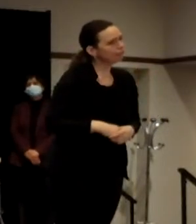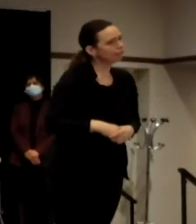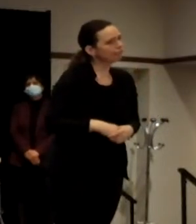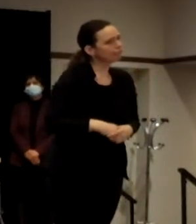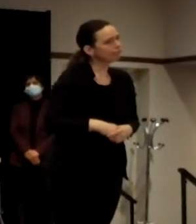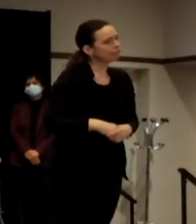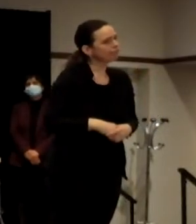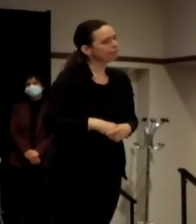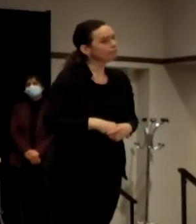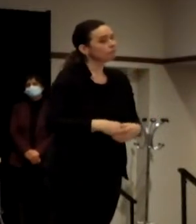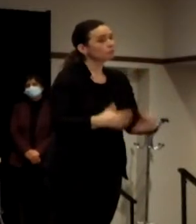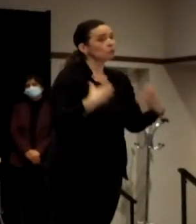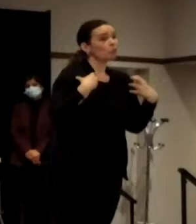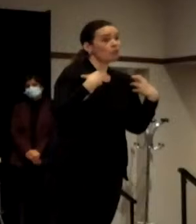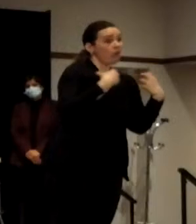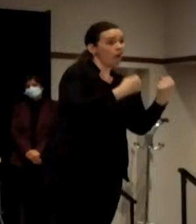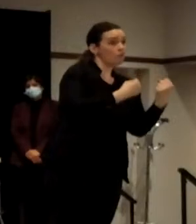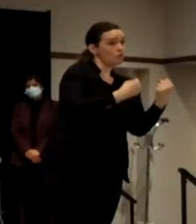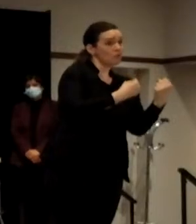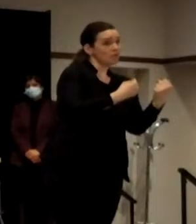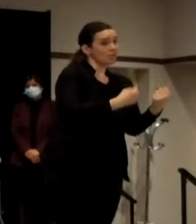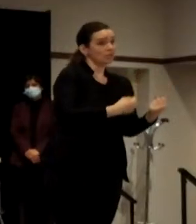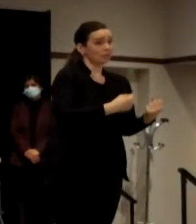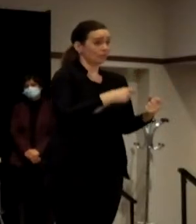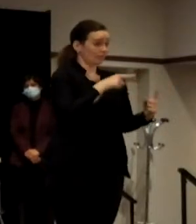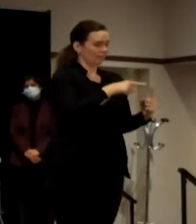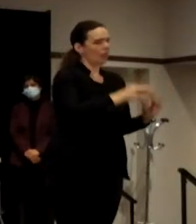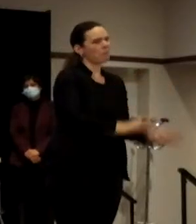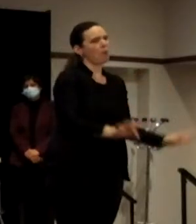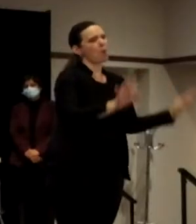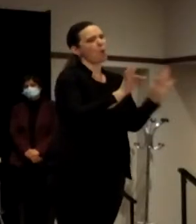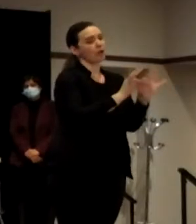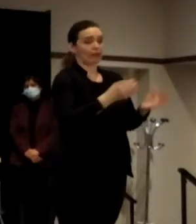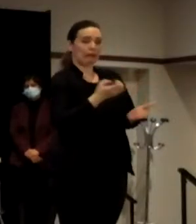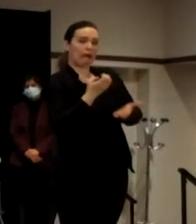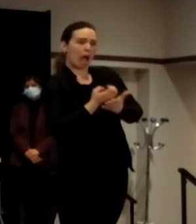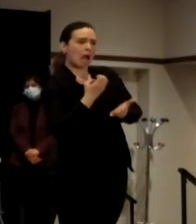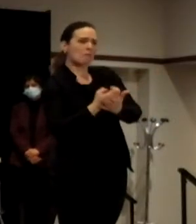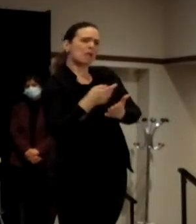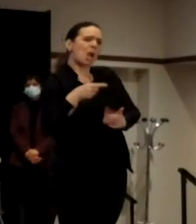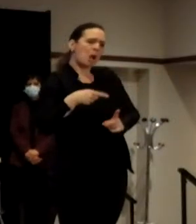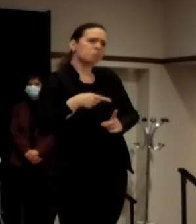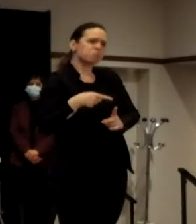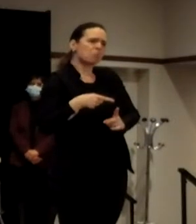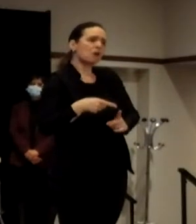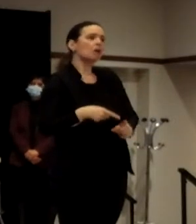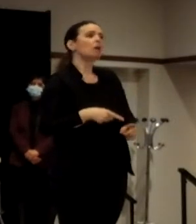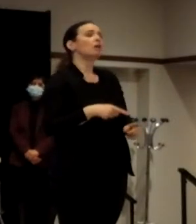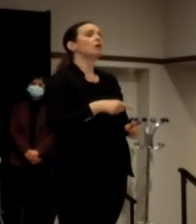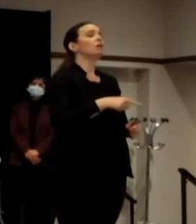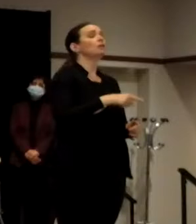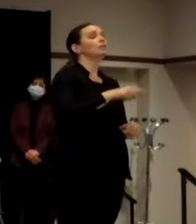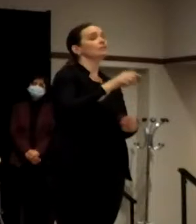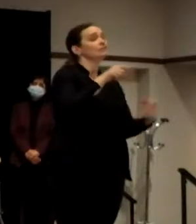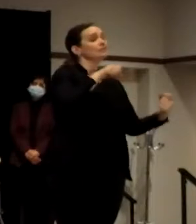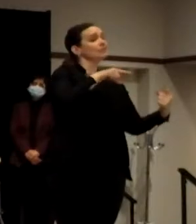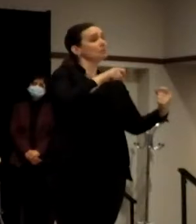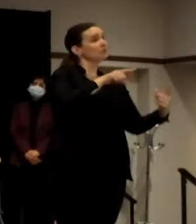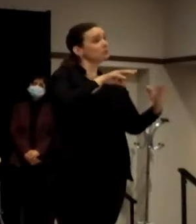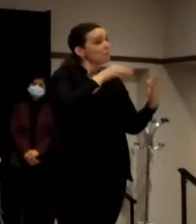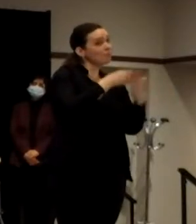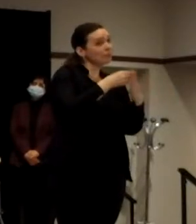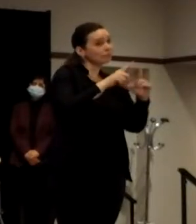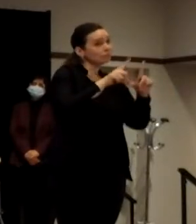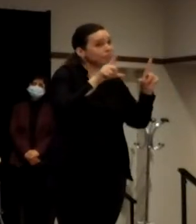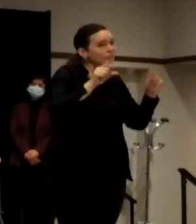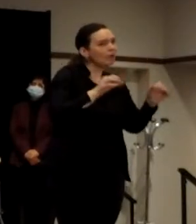going to be more than just an economic recovery. Hopefully we'll get a stimulus bill that will replace our lost revenue, so then we can go inject that lost